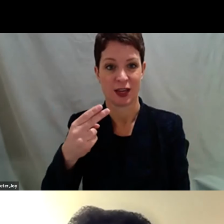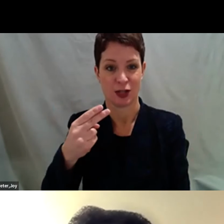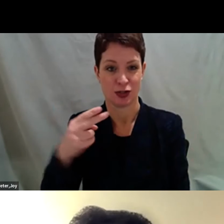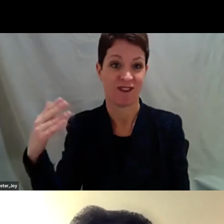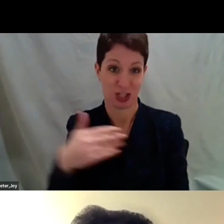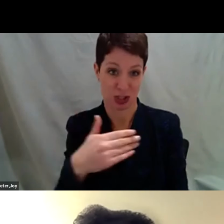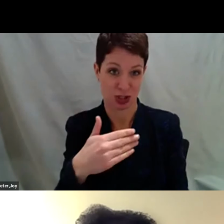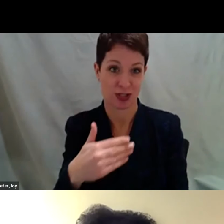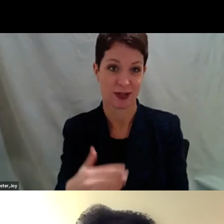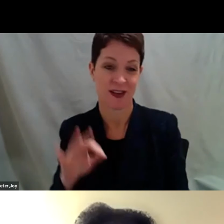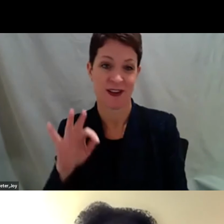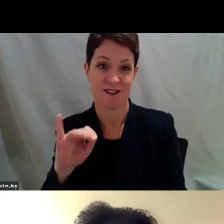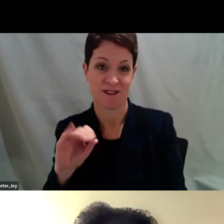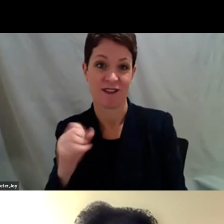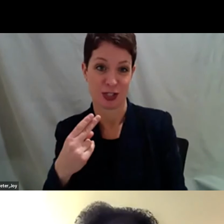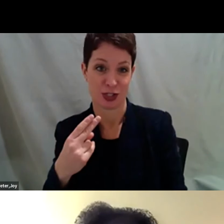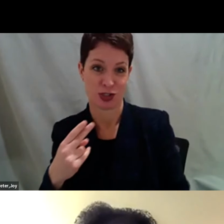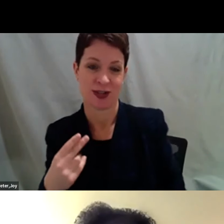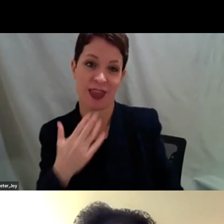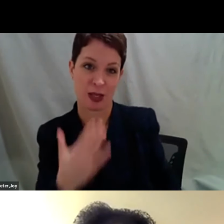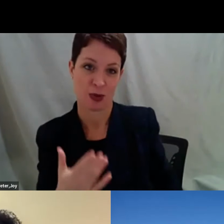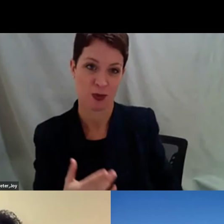F-I-S-H, FISH. Thank you.